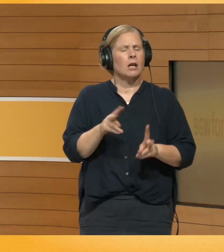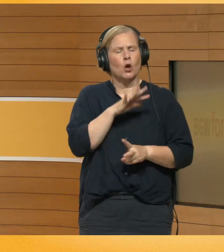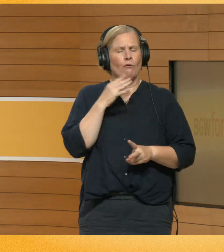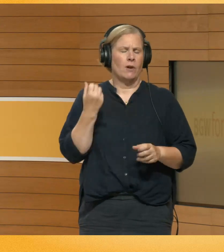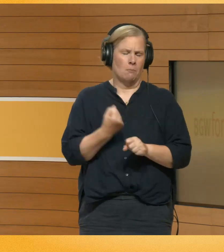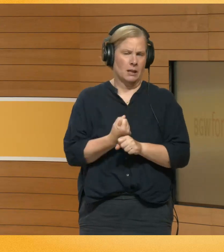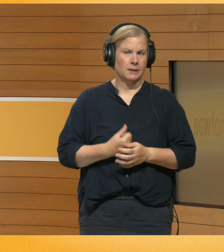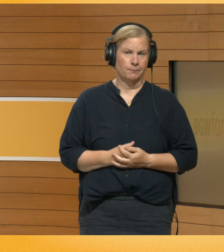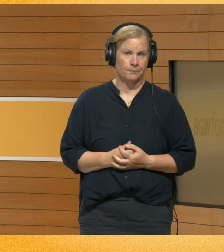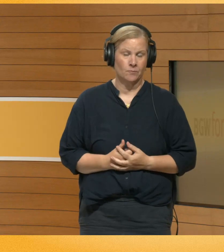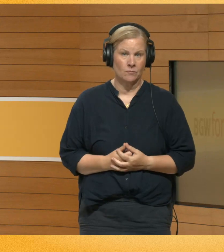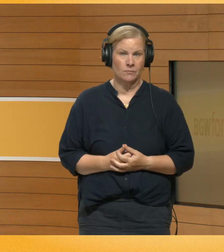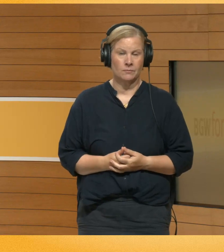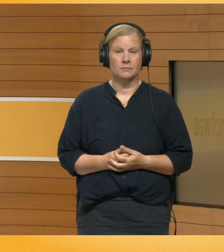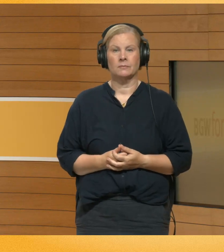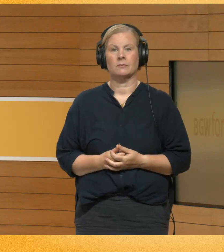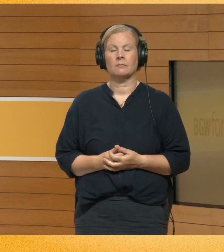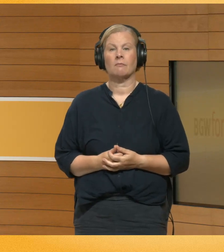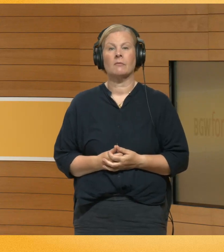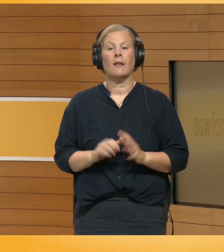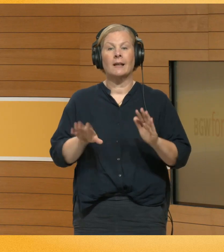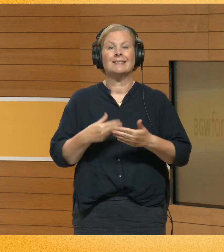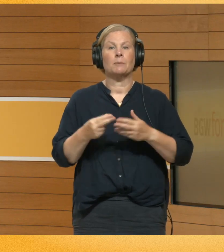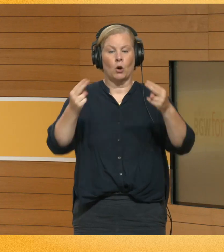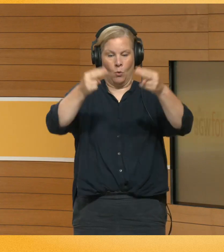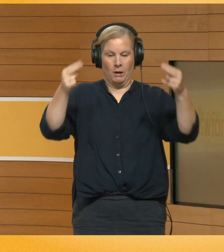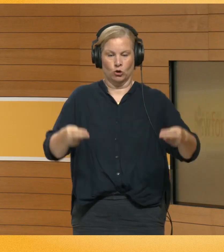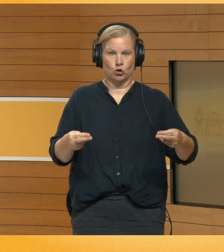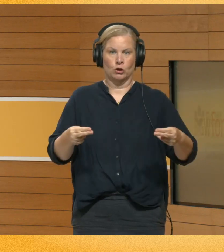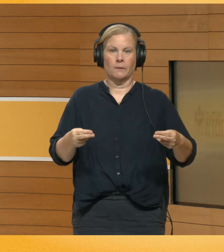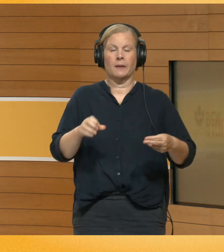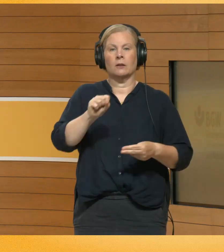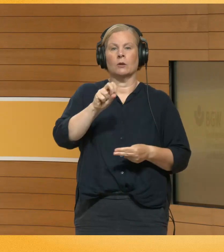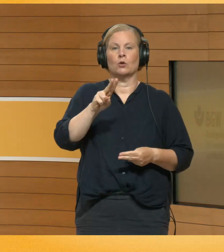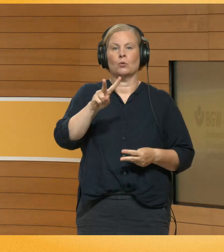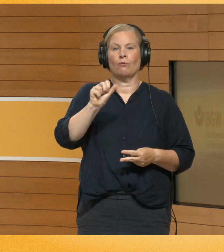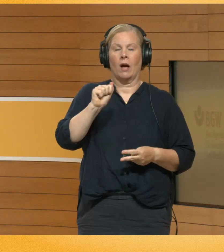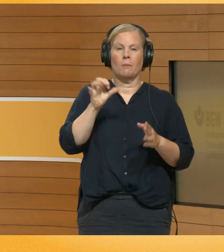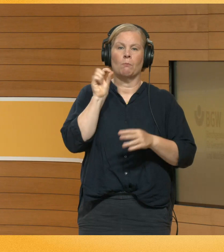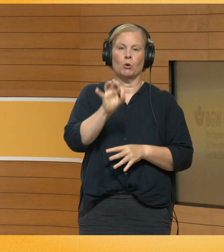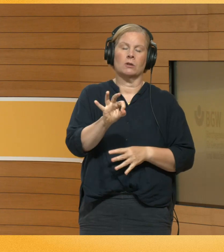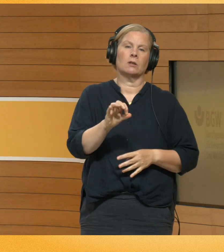potential for healthcare institutions. We have a website,